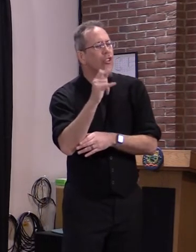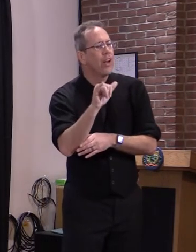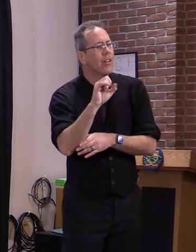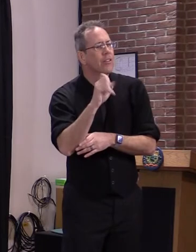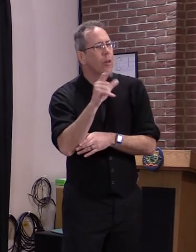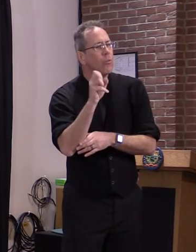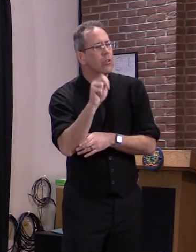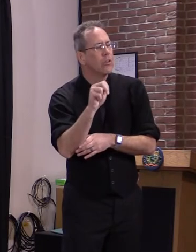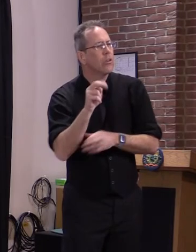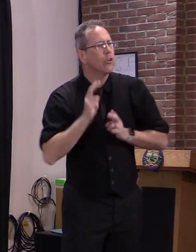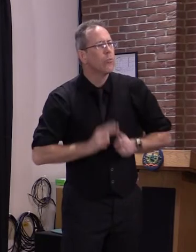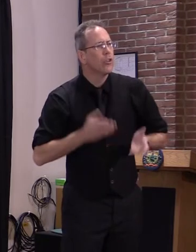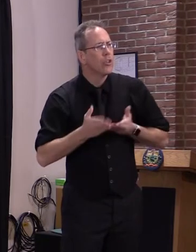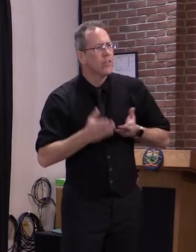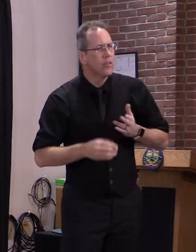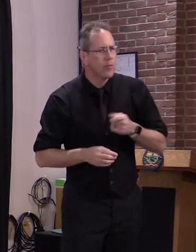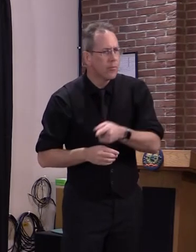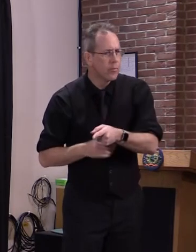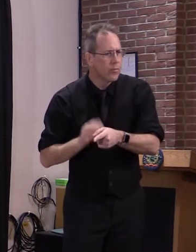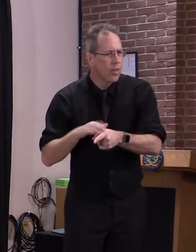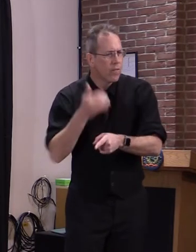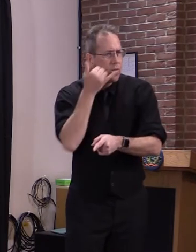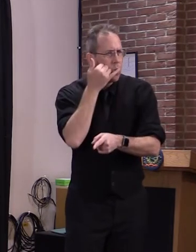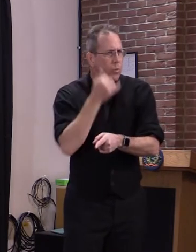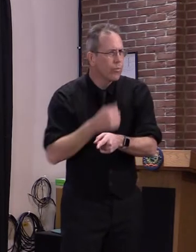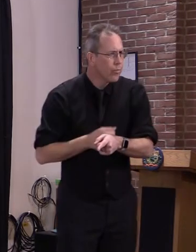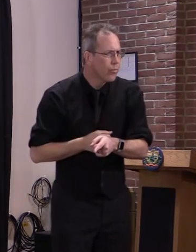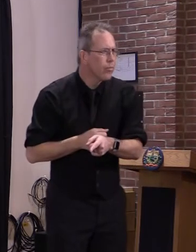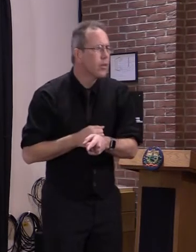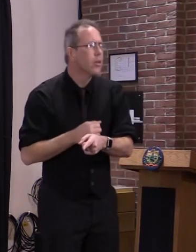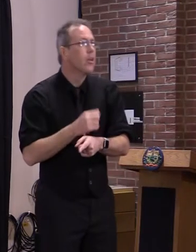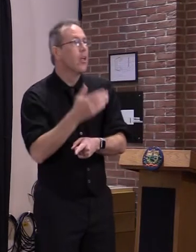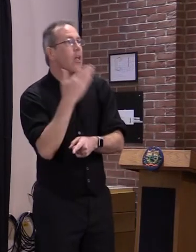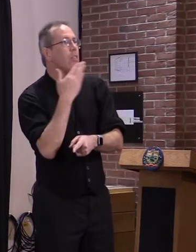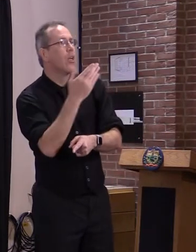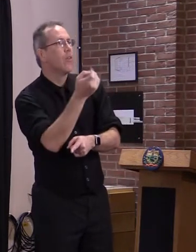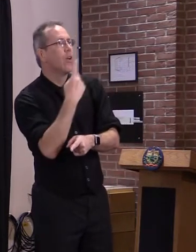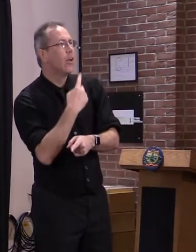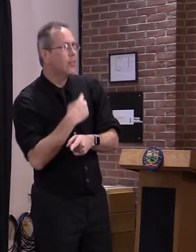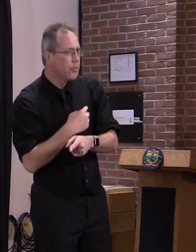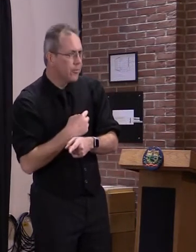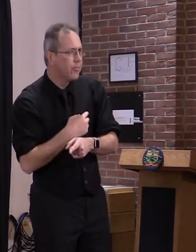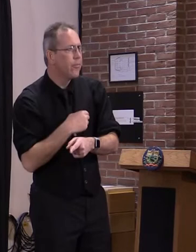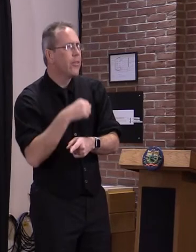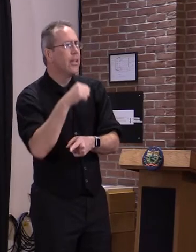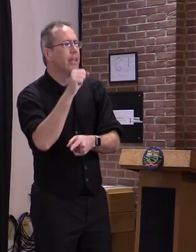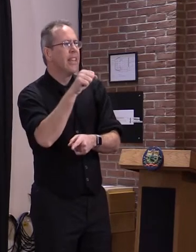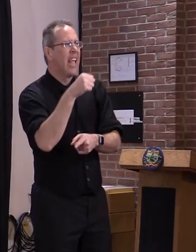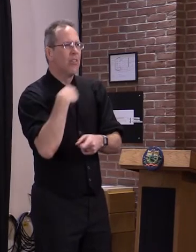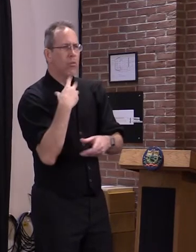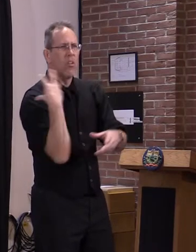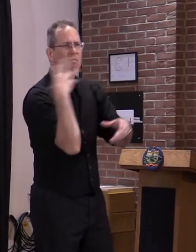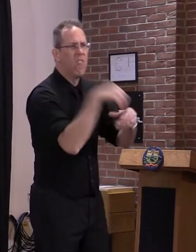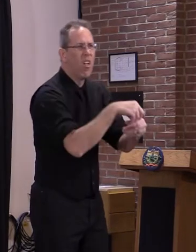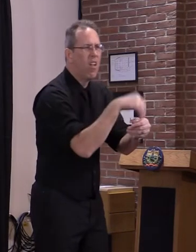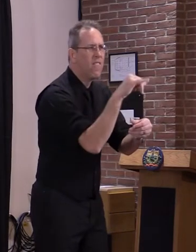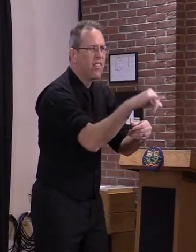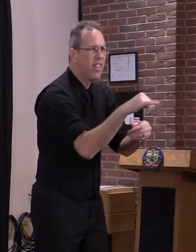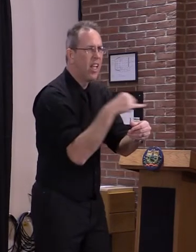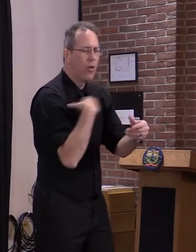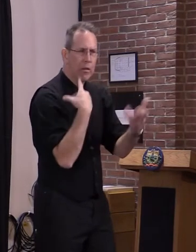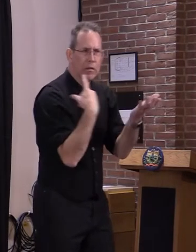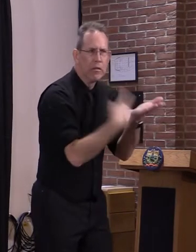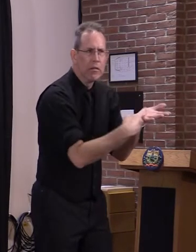Yeah, thank you for the opportunity to answer that question. So we are currently evaluating the situation that is